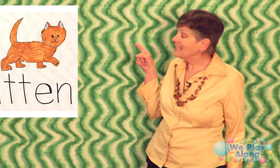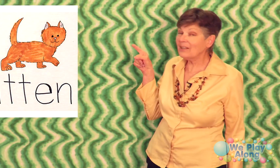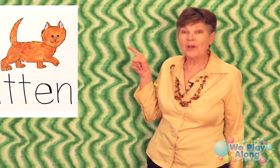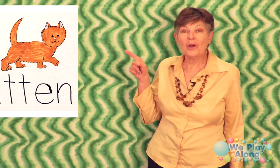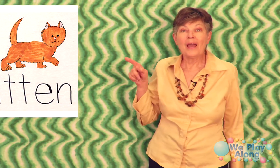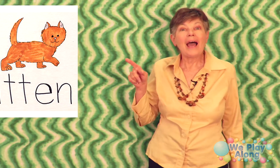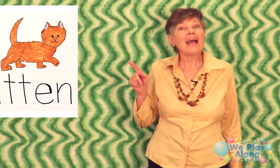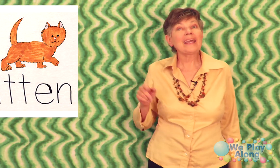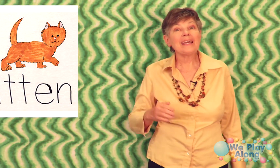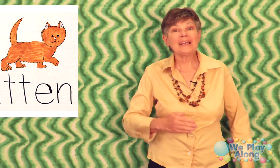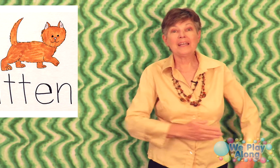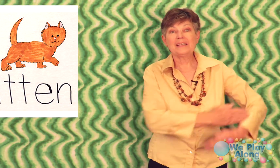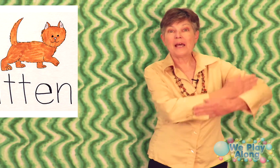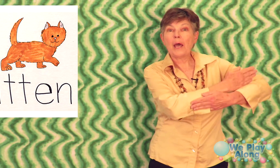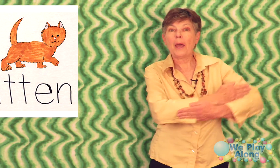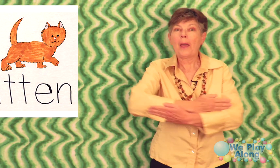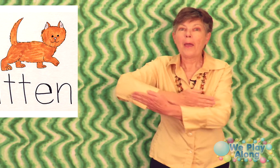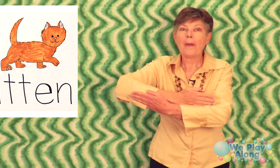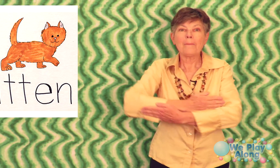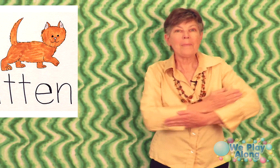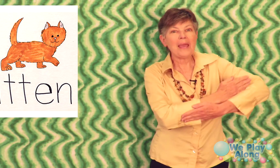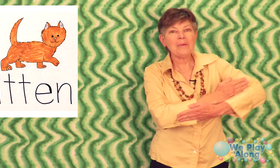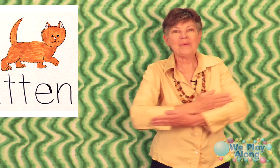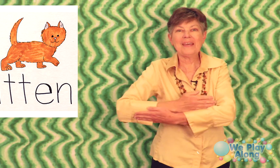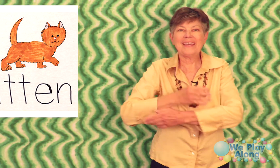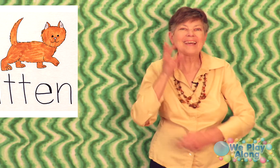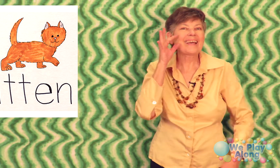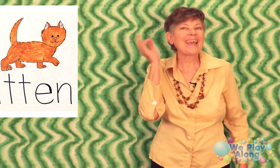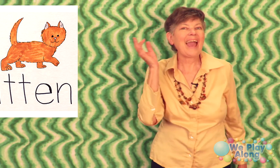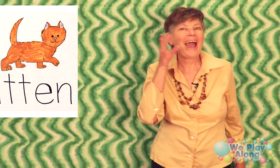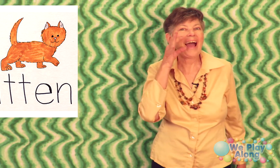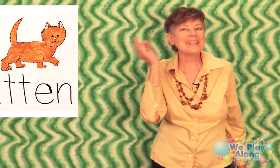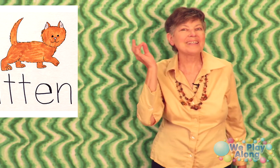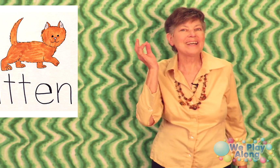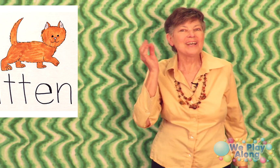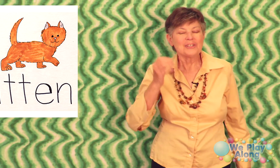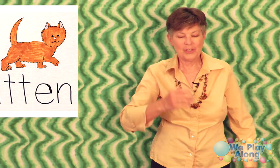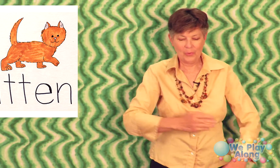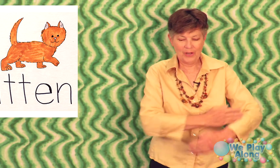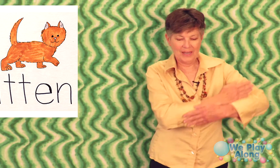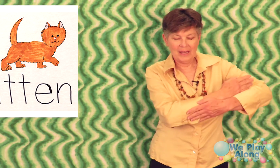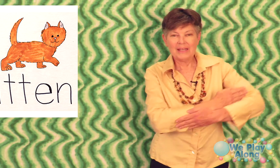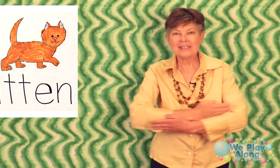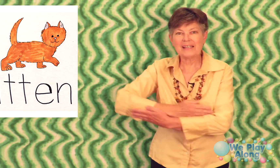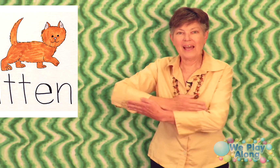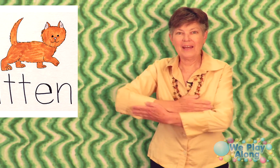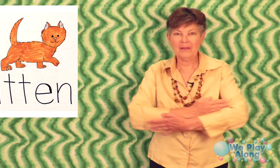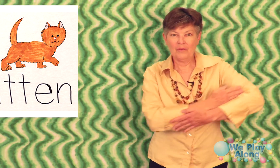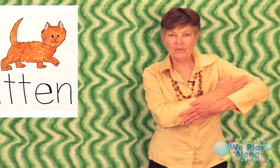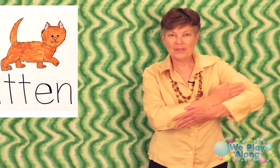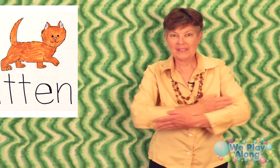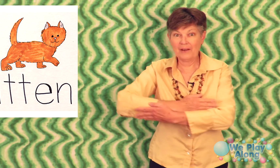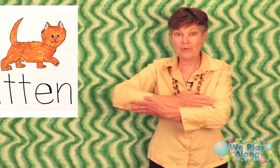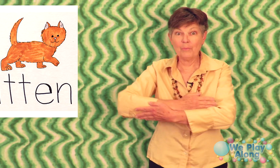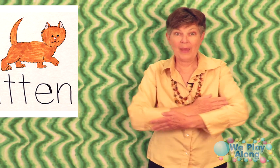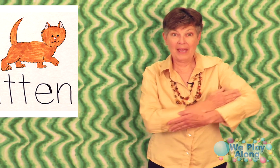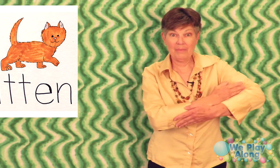kitten is a baby cat. So we're going to sign the sign for